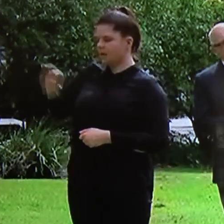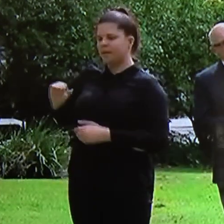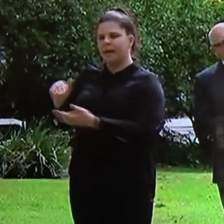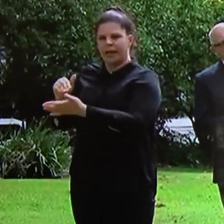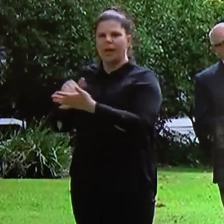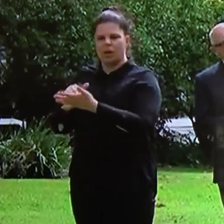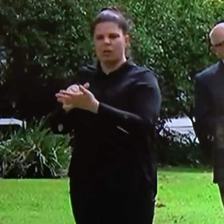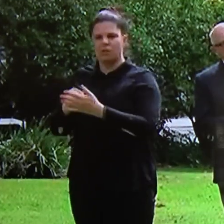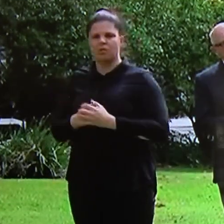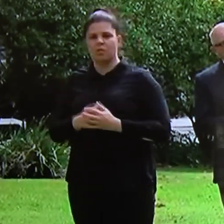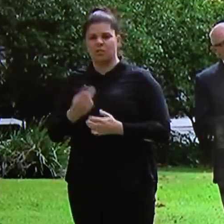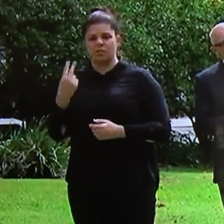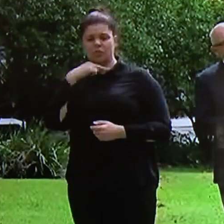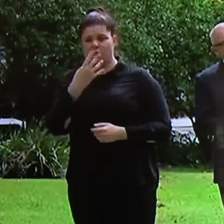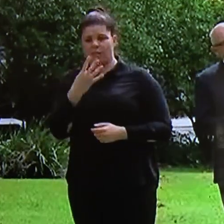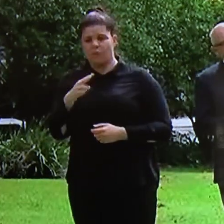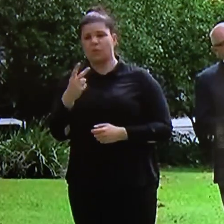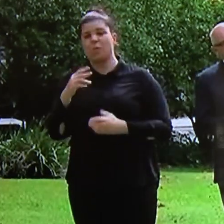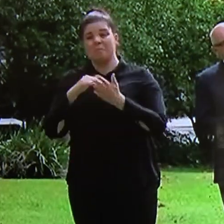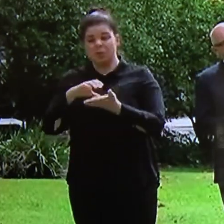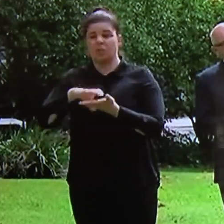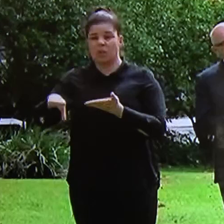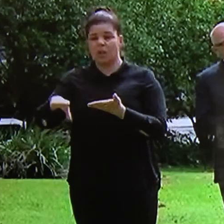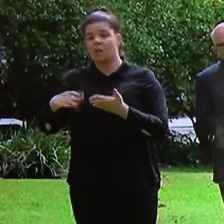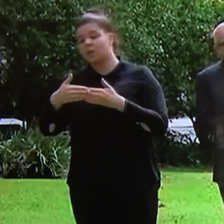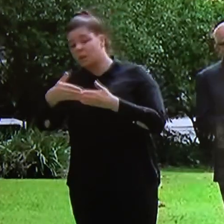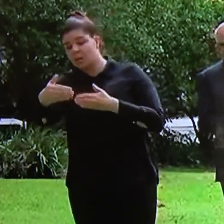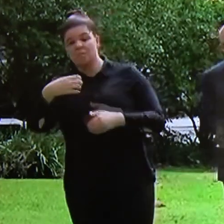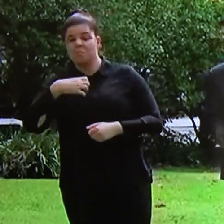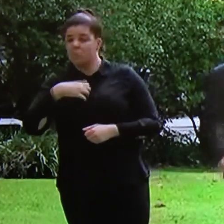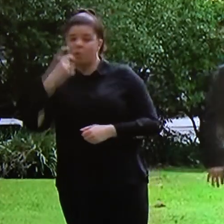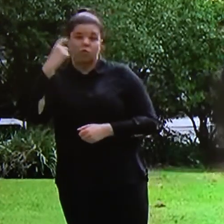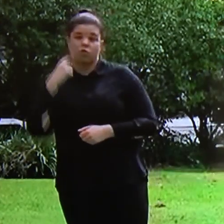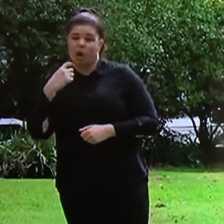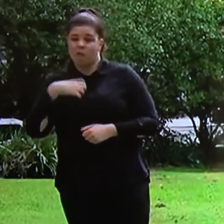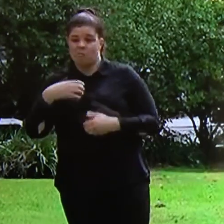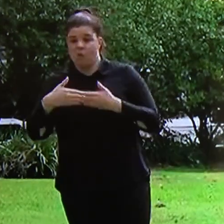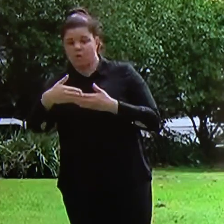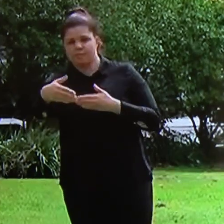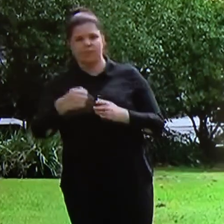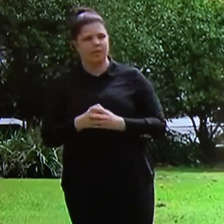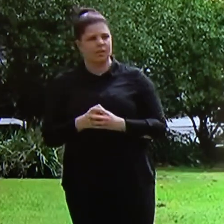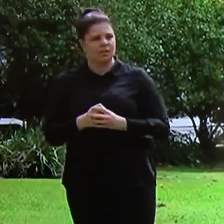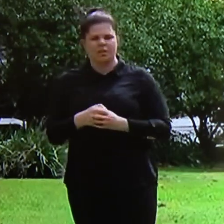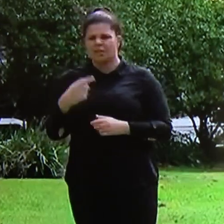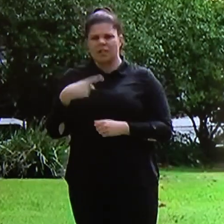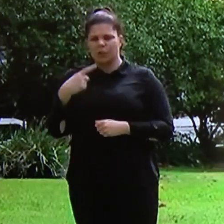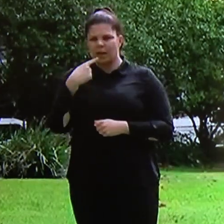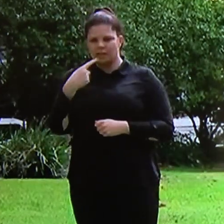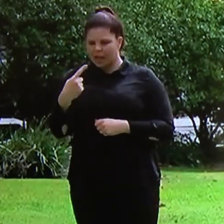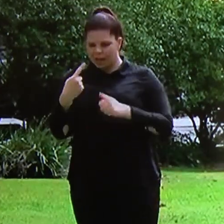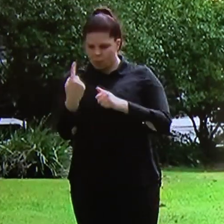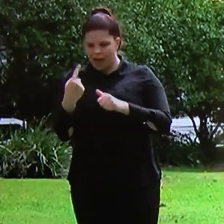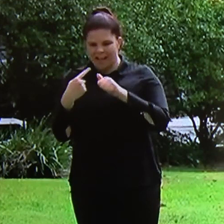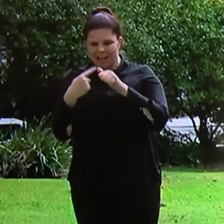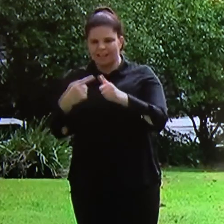And if we can do more, we will do more, and it's important we work through this process. As I said, it's not a precise science. Different challenges will come